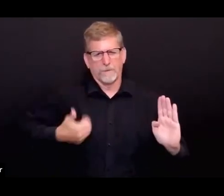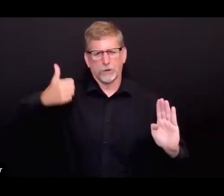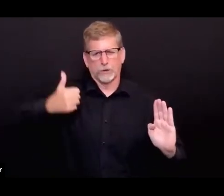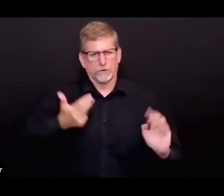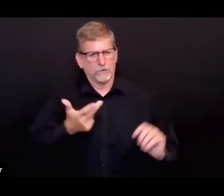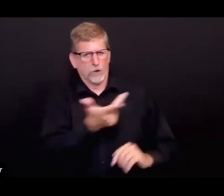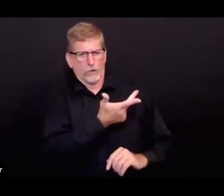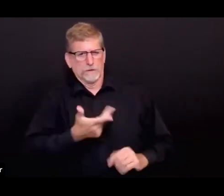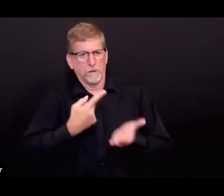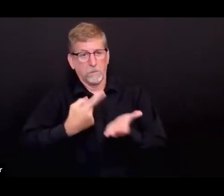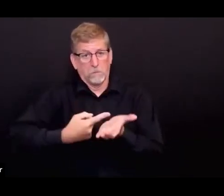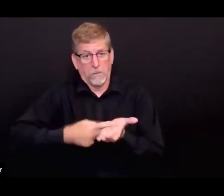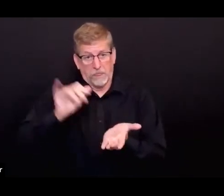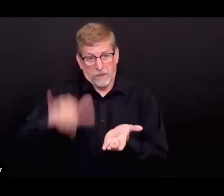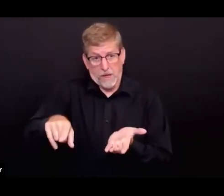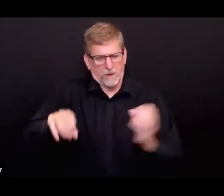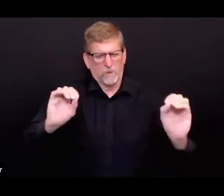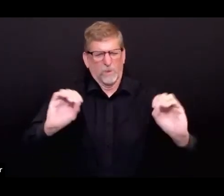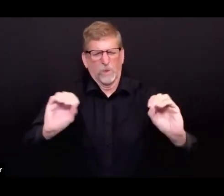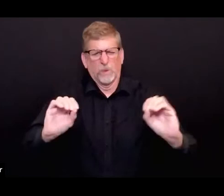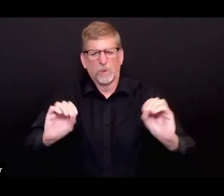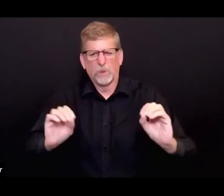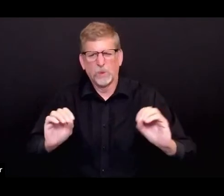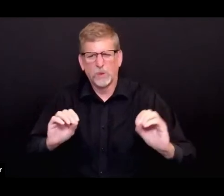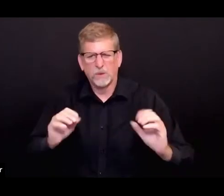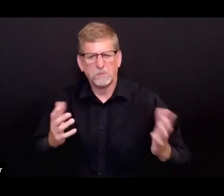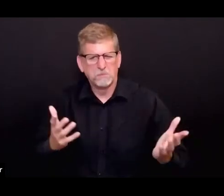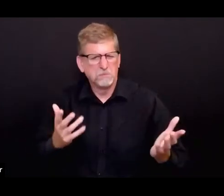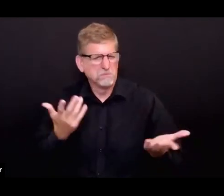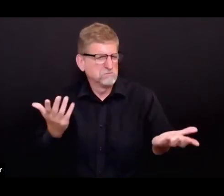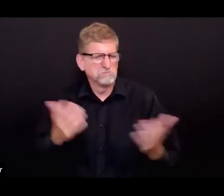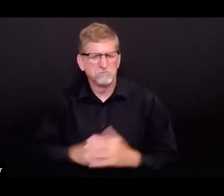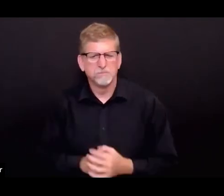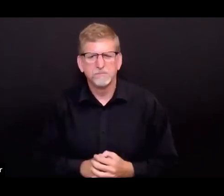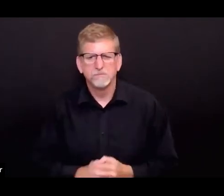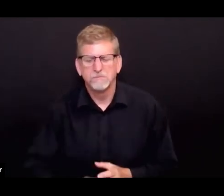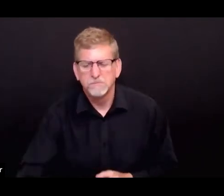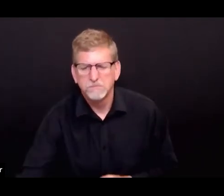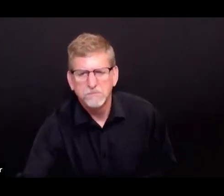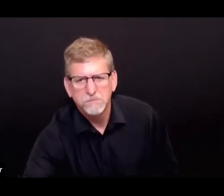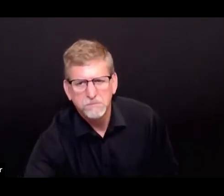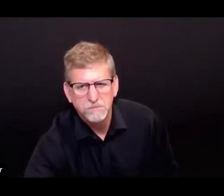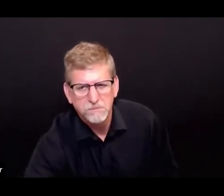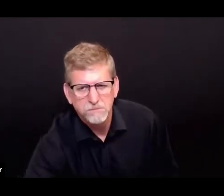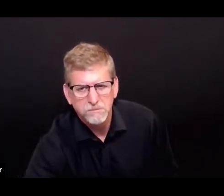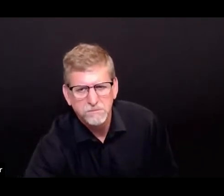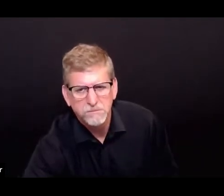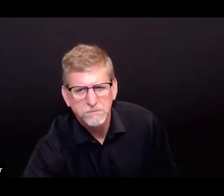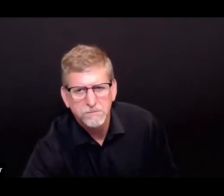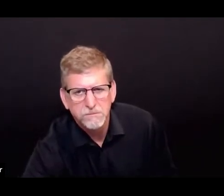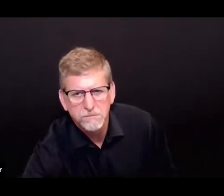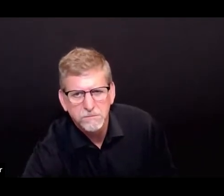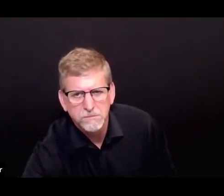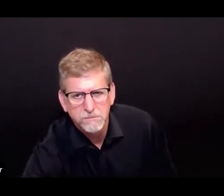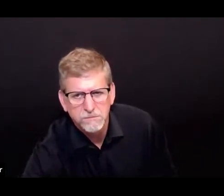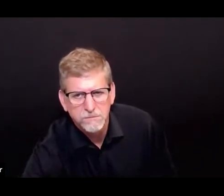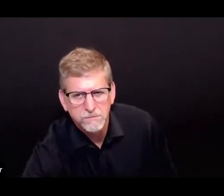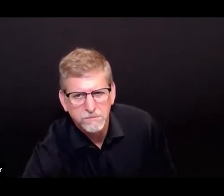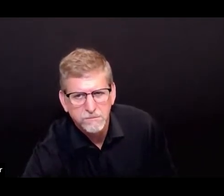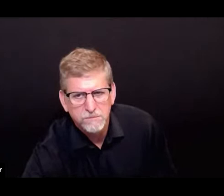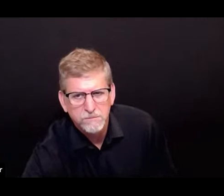plan that is working. The dials are being turned. So that's not true. It seemed as if everything we heard